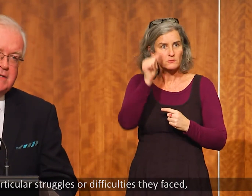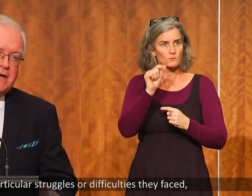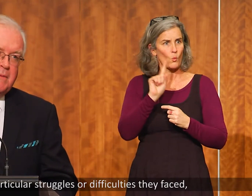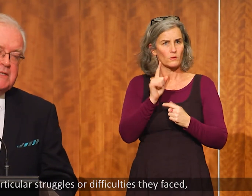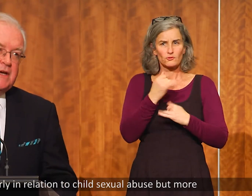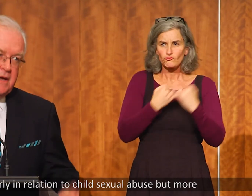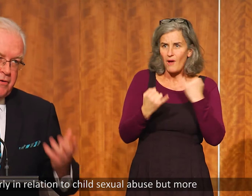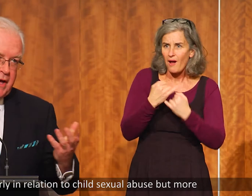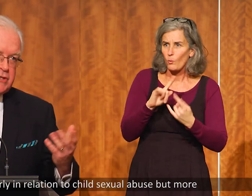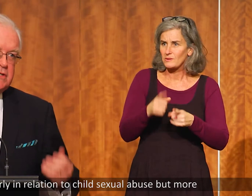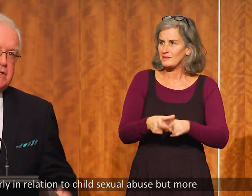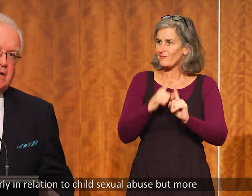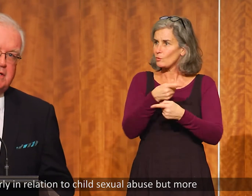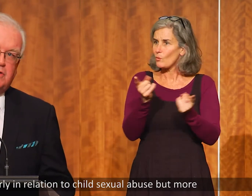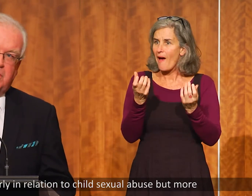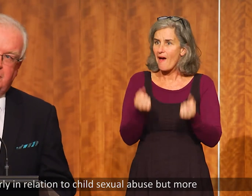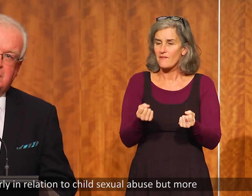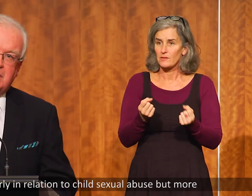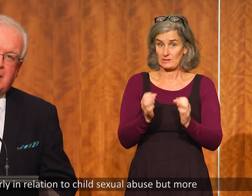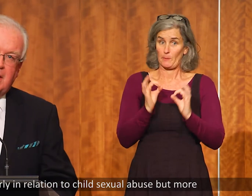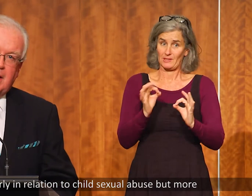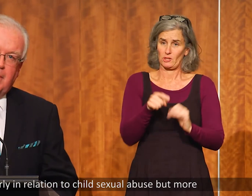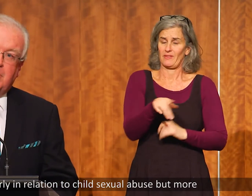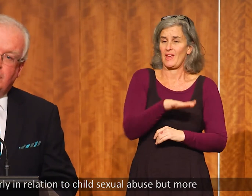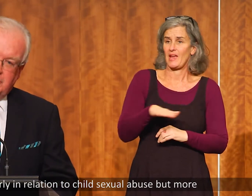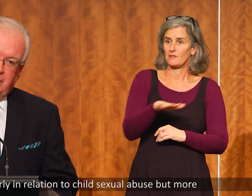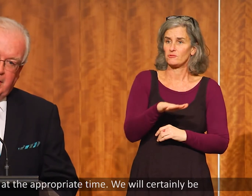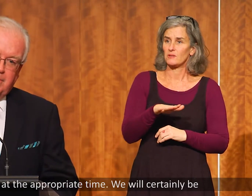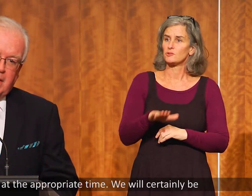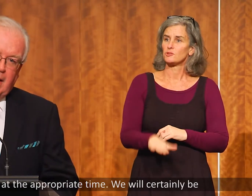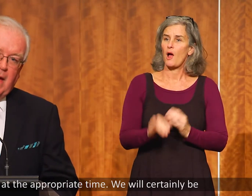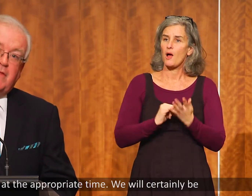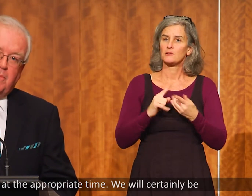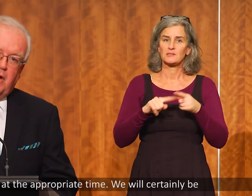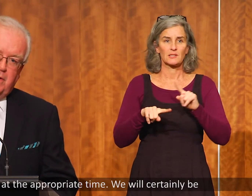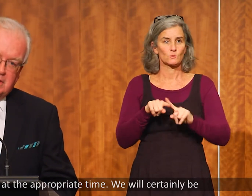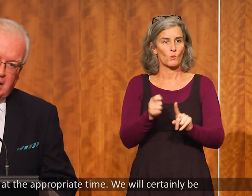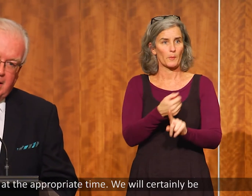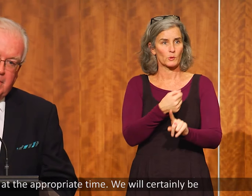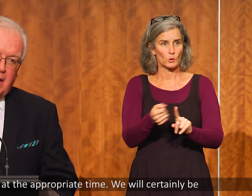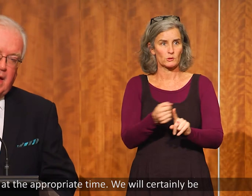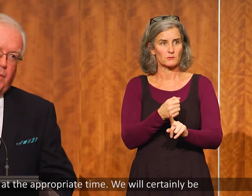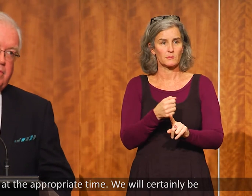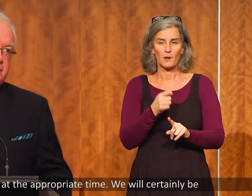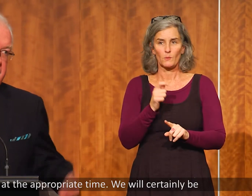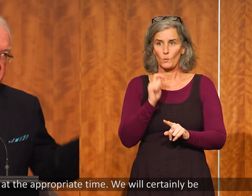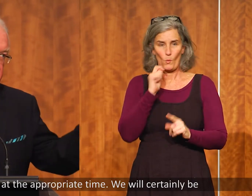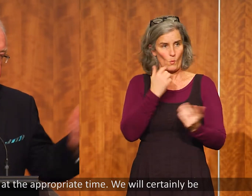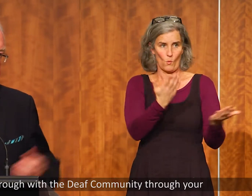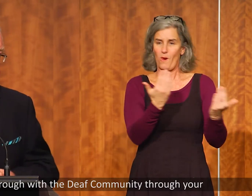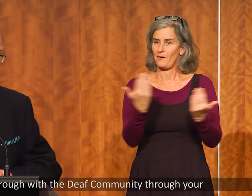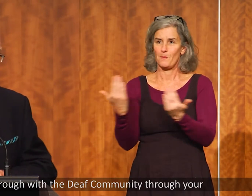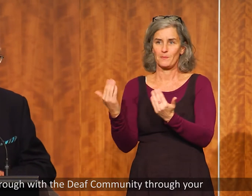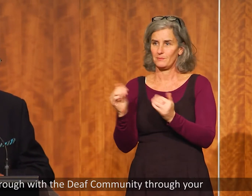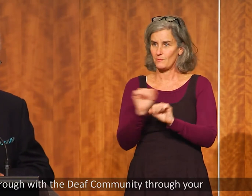they've faced, particularly in relation to child sexual abuse, but more generally at the appropriate time. And we will certainly